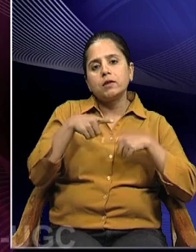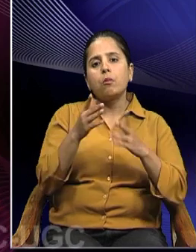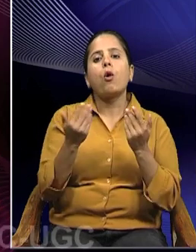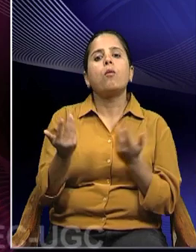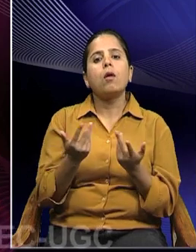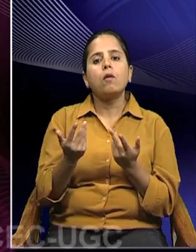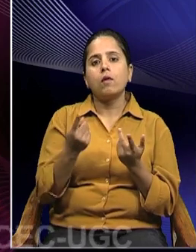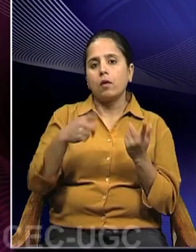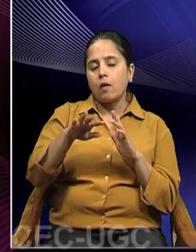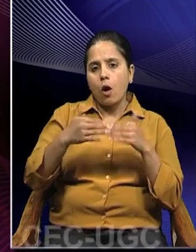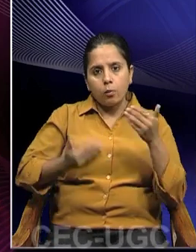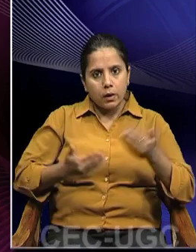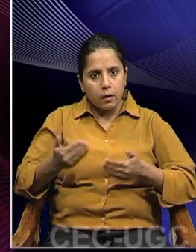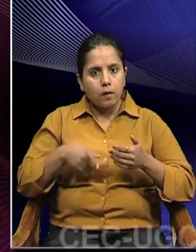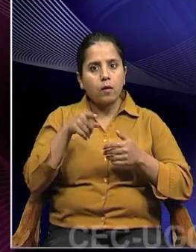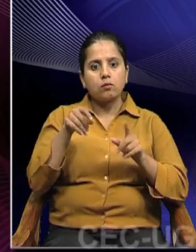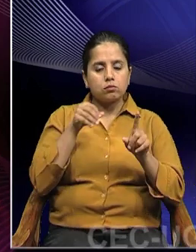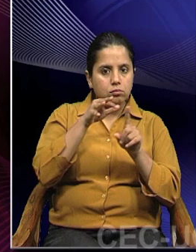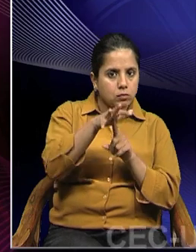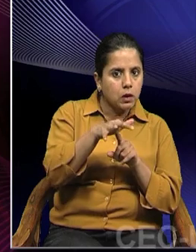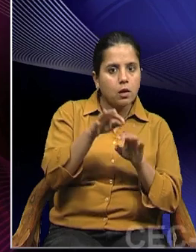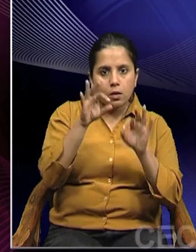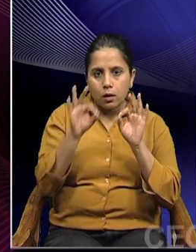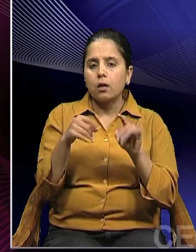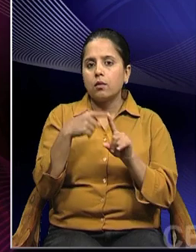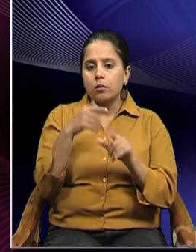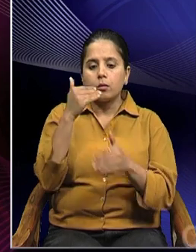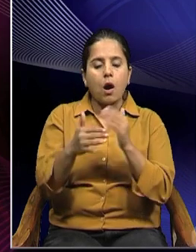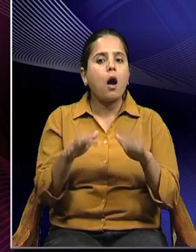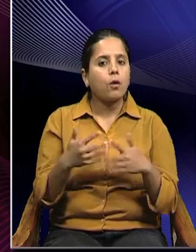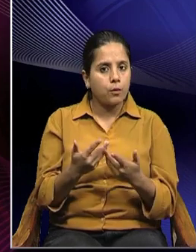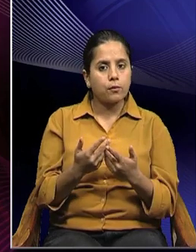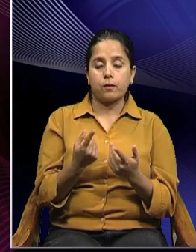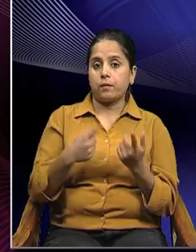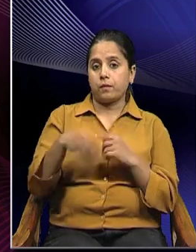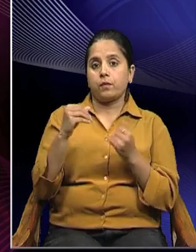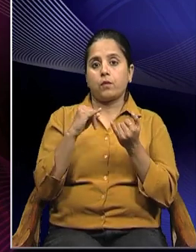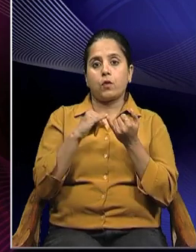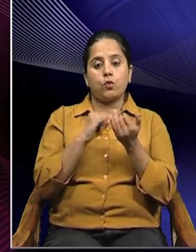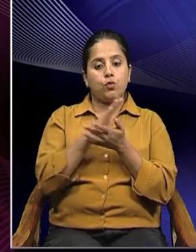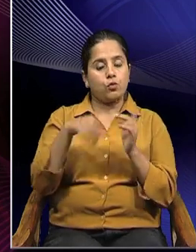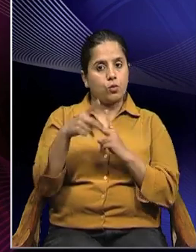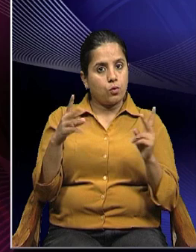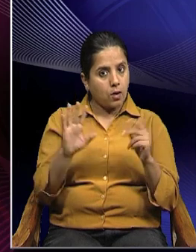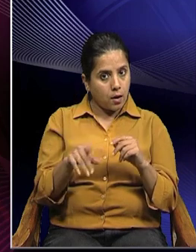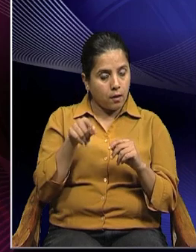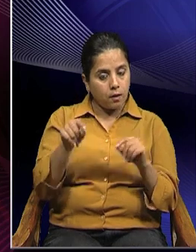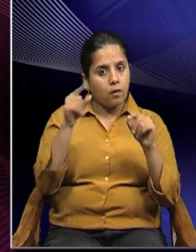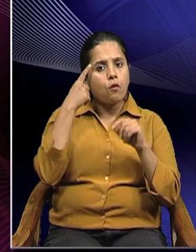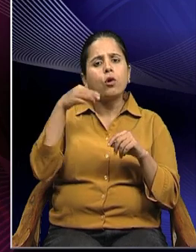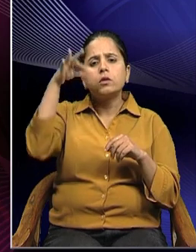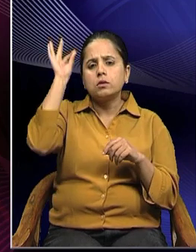how to behave in an effective and efficient manner. So, there is a shloka for that, ko ati bhara